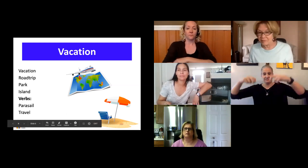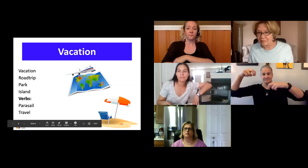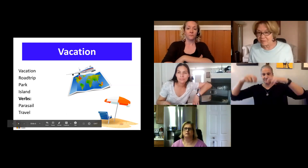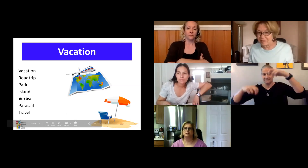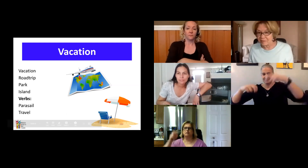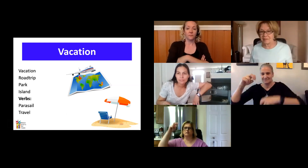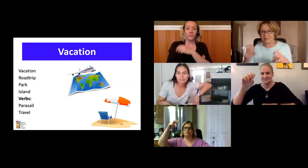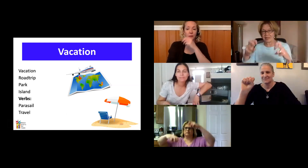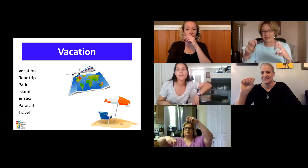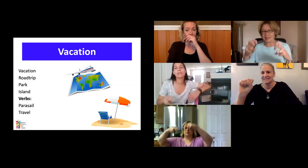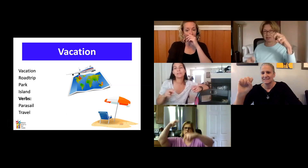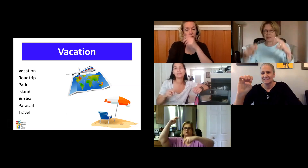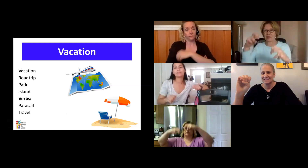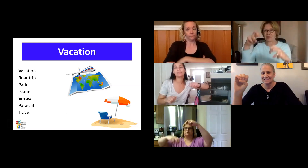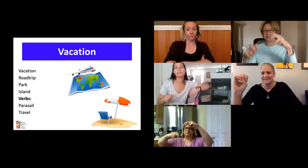Seesaw.